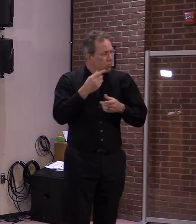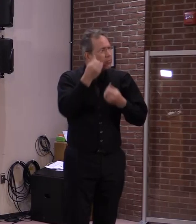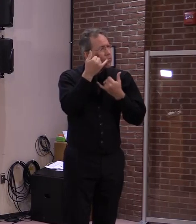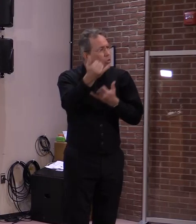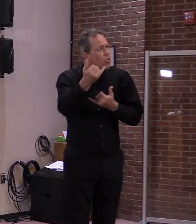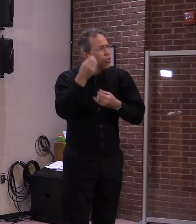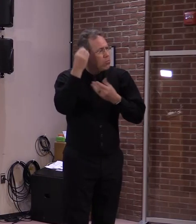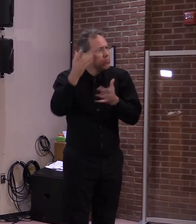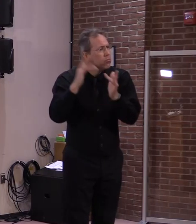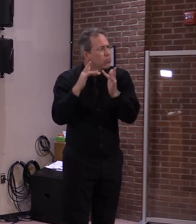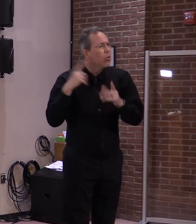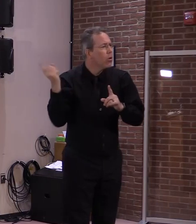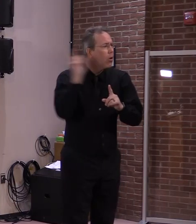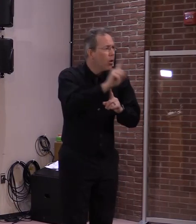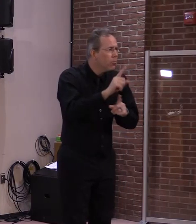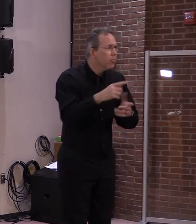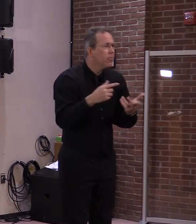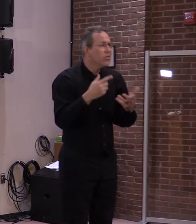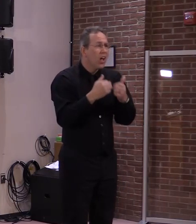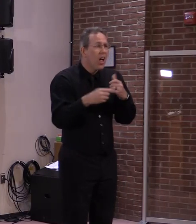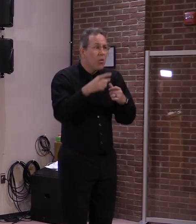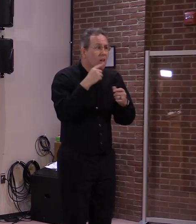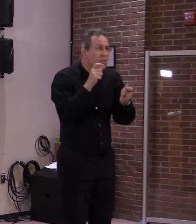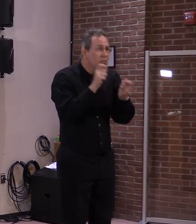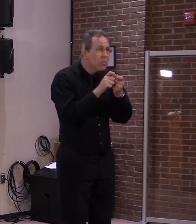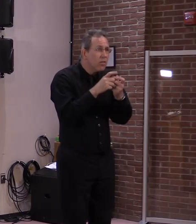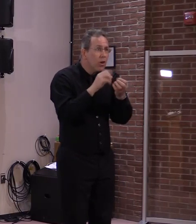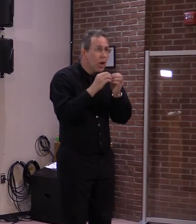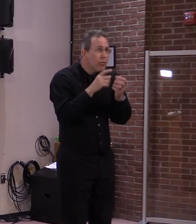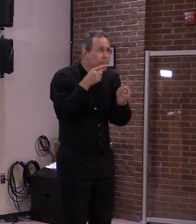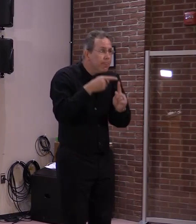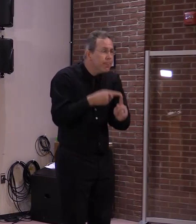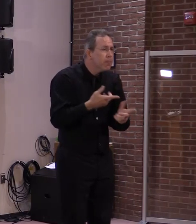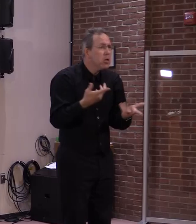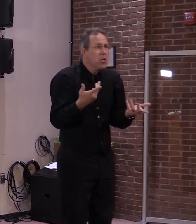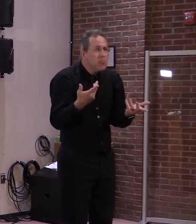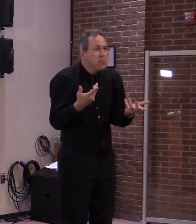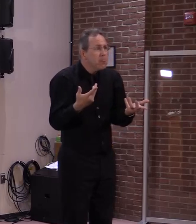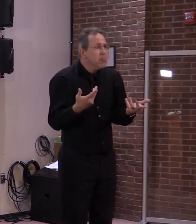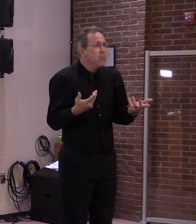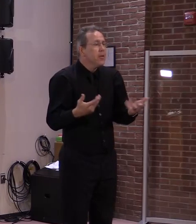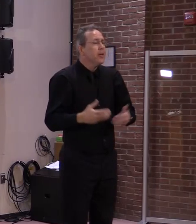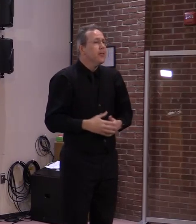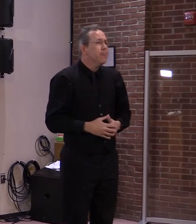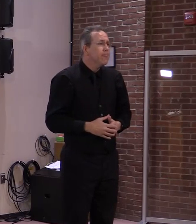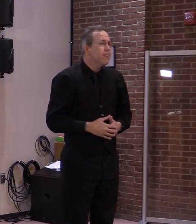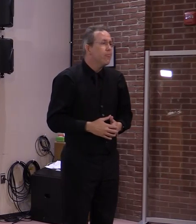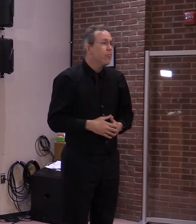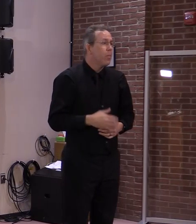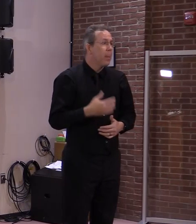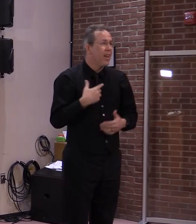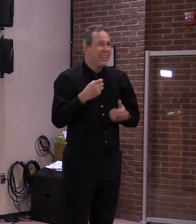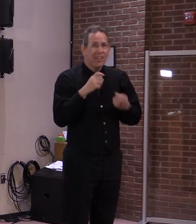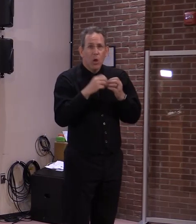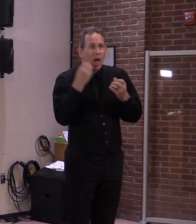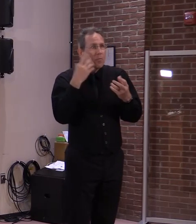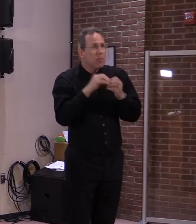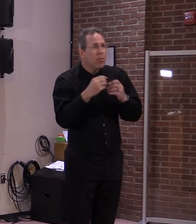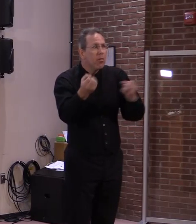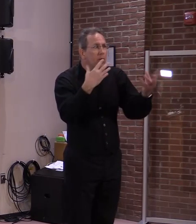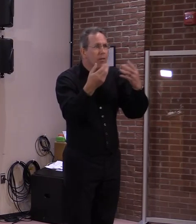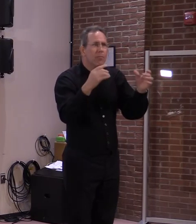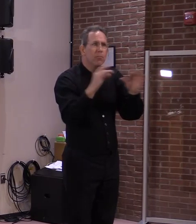having. If they do, please come forward, but we haven't been able to find an accurate count of how many people are out there. We will probably